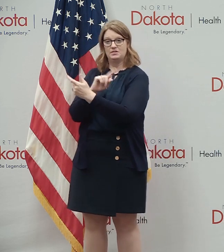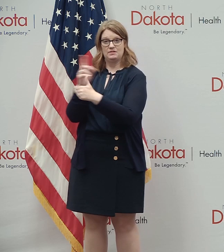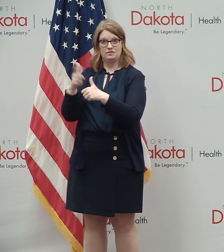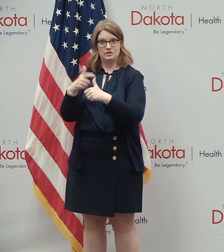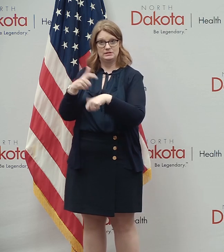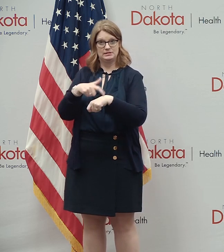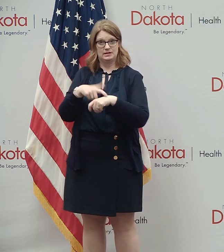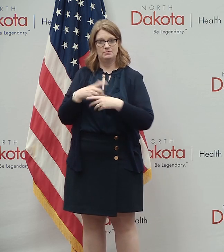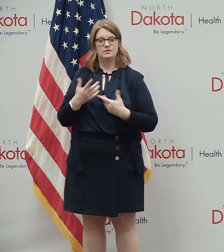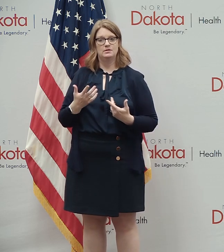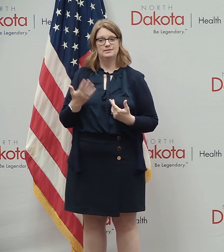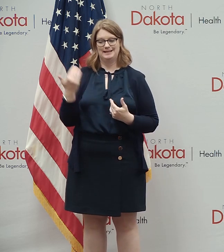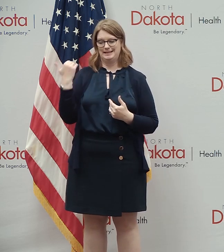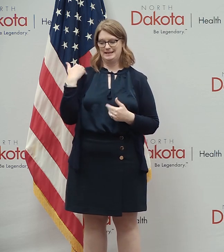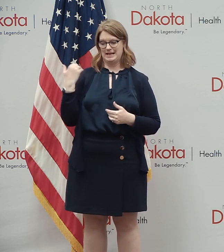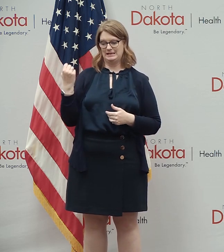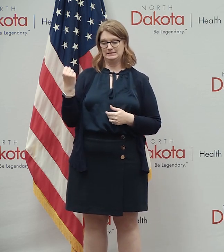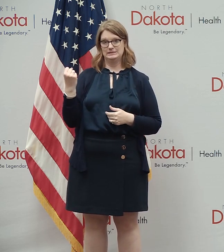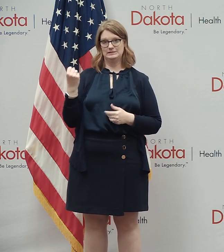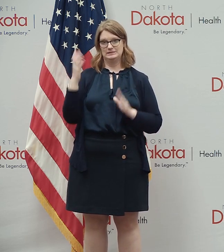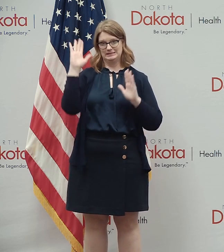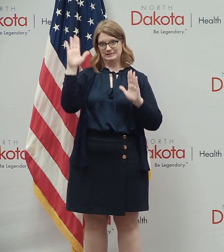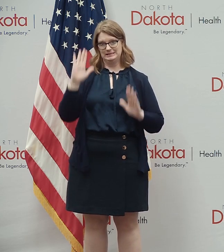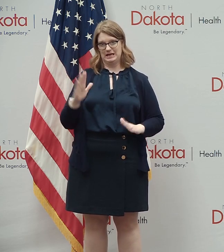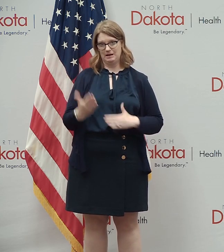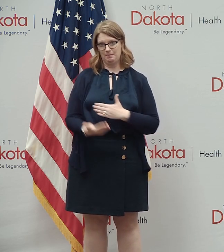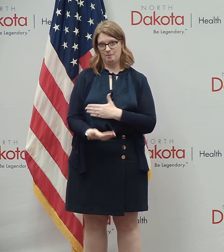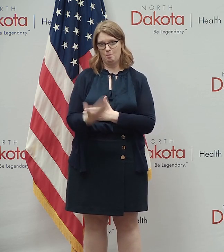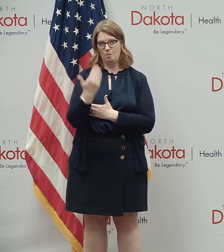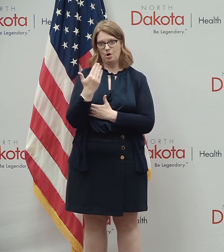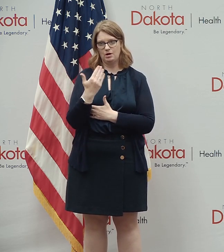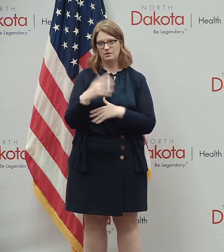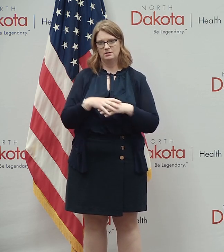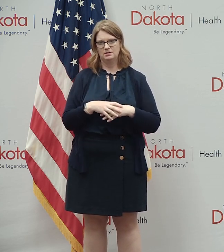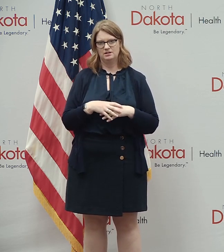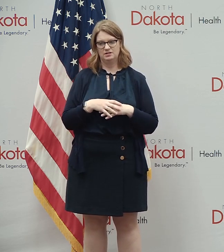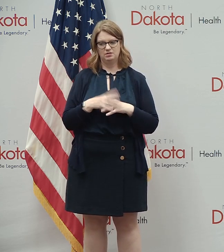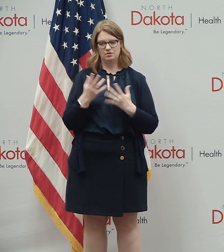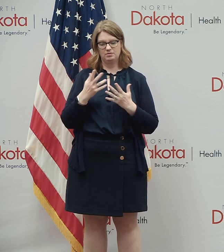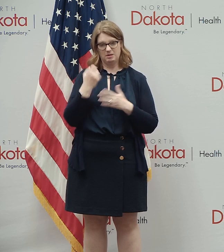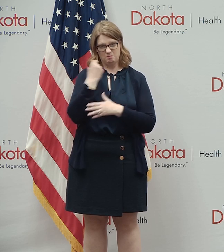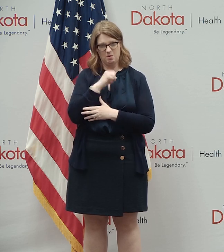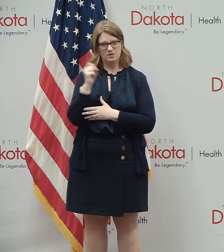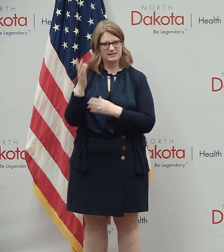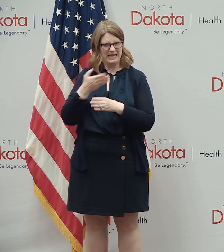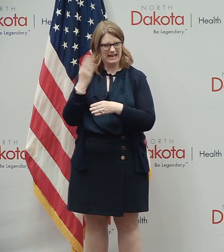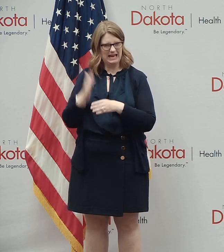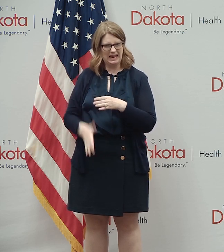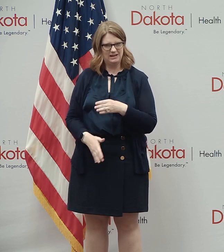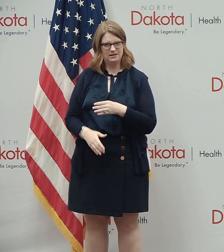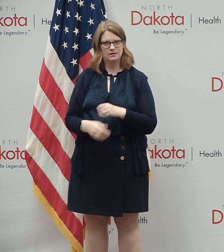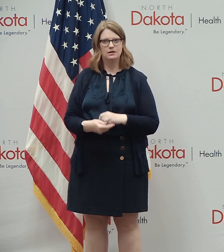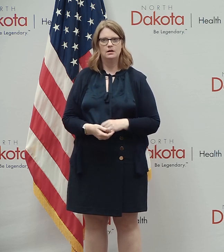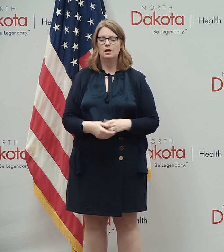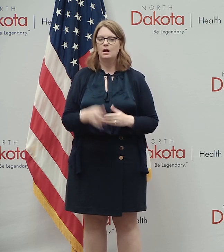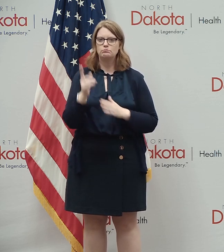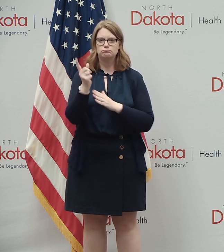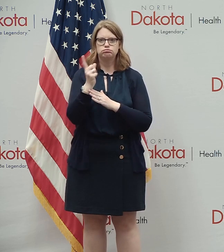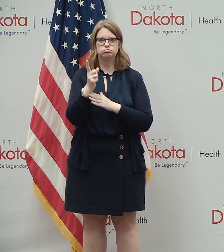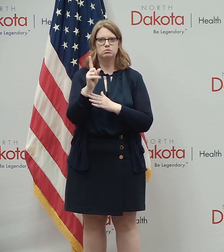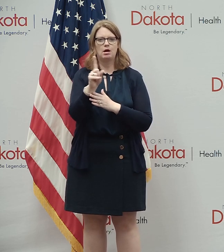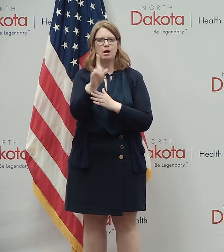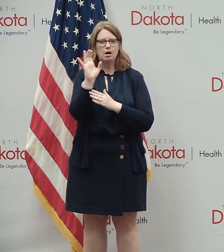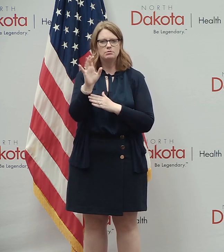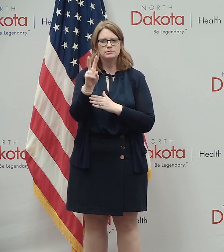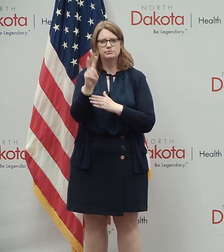the street last Saturday or Sunday morning, just hours after the protest had ended in Fargo, and hundreds of North Dakotans had